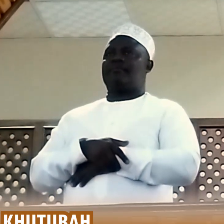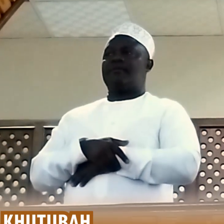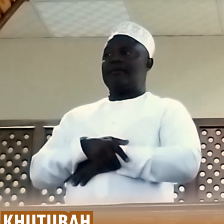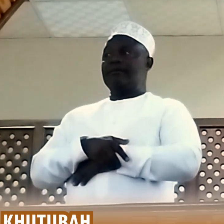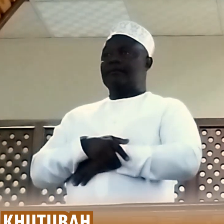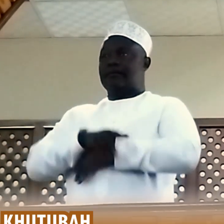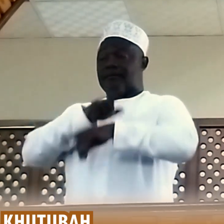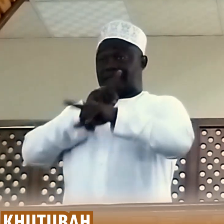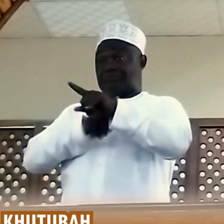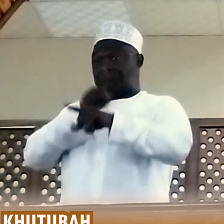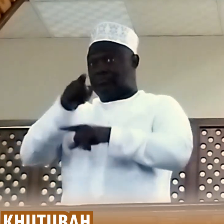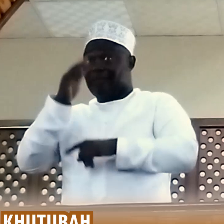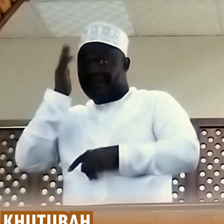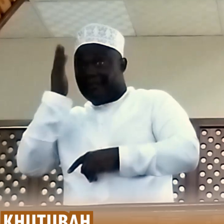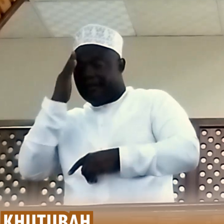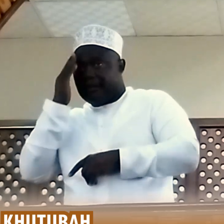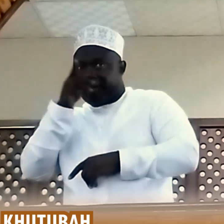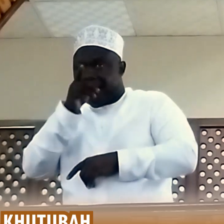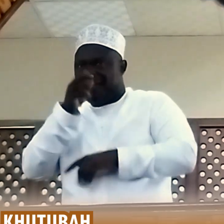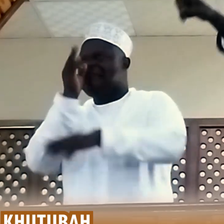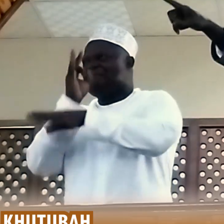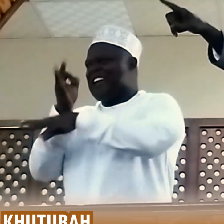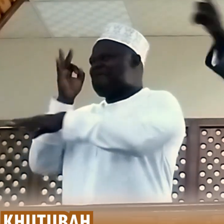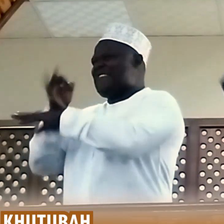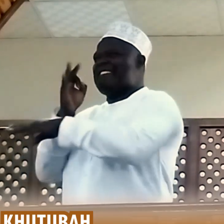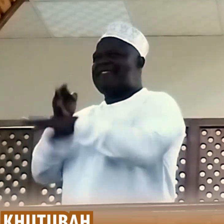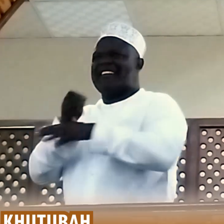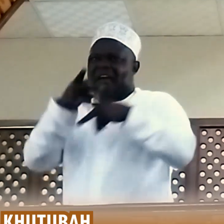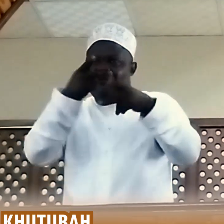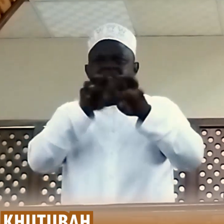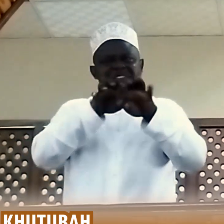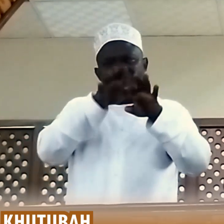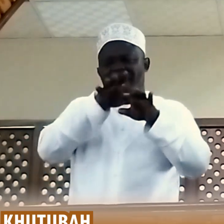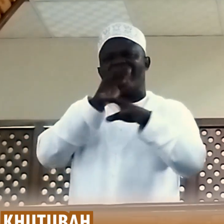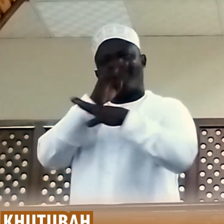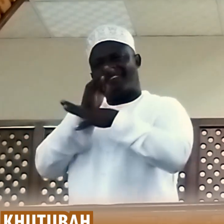mutuka n'ekiseera nga mumanyi nti awo bakolerawo fojale na wali bakolerawo fojale